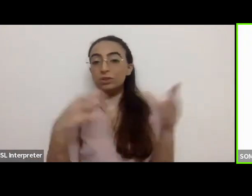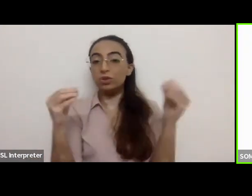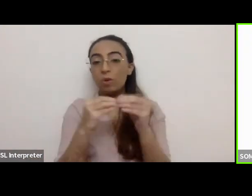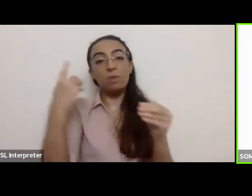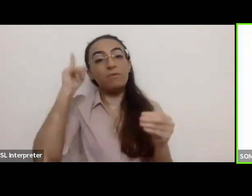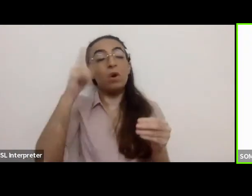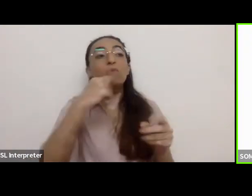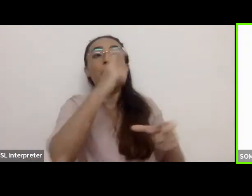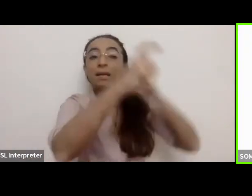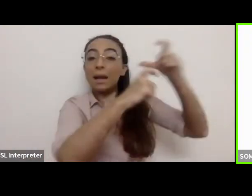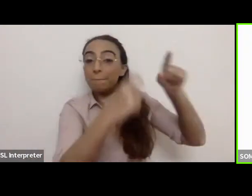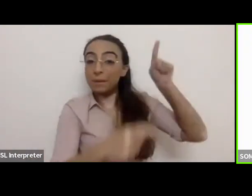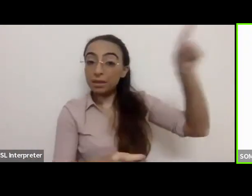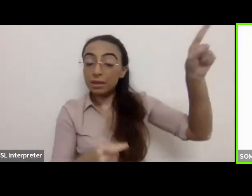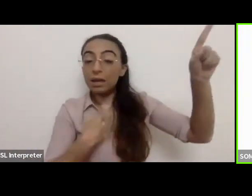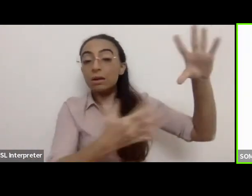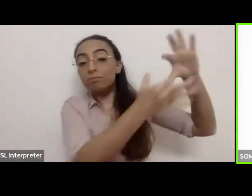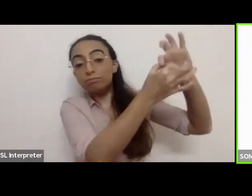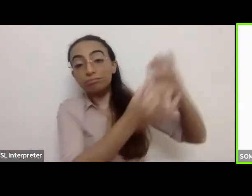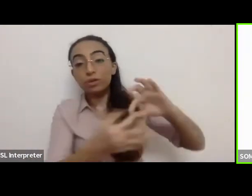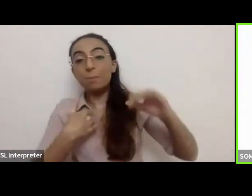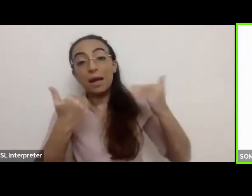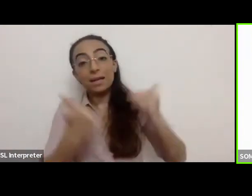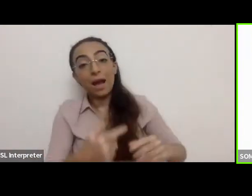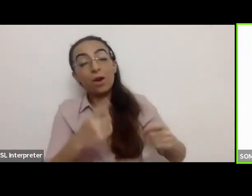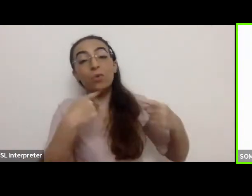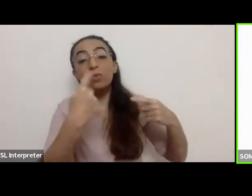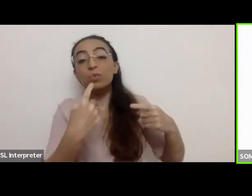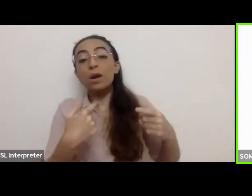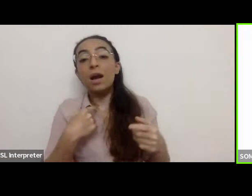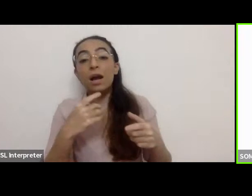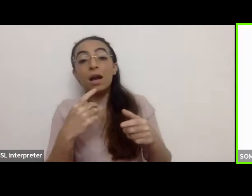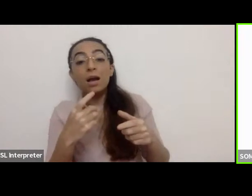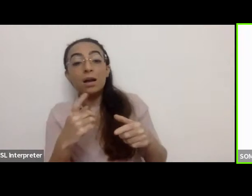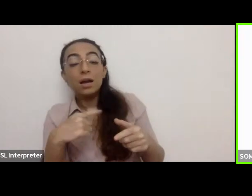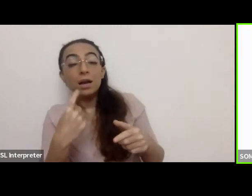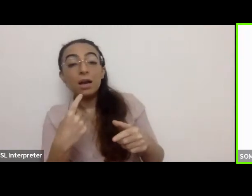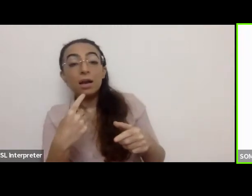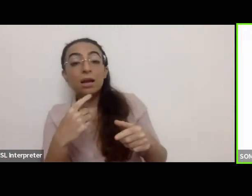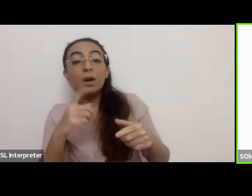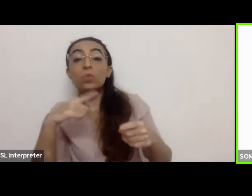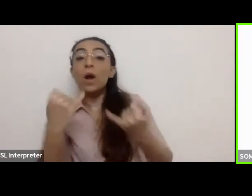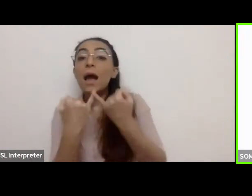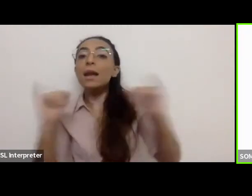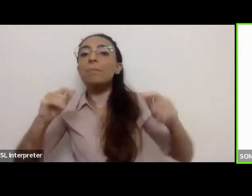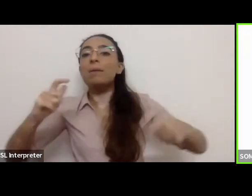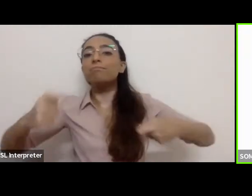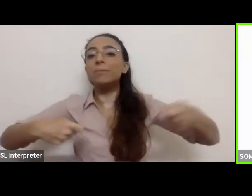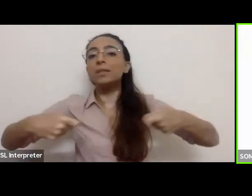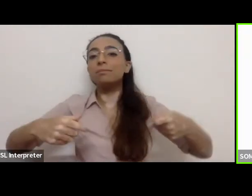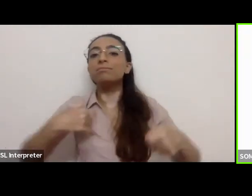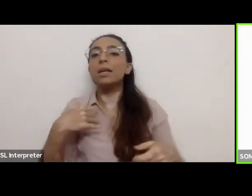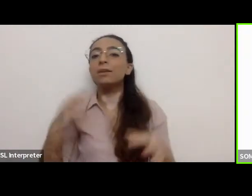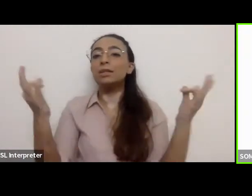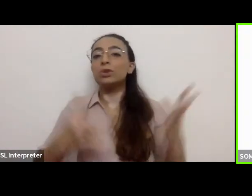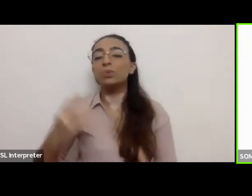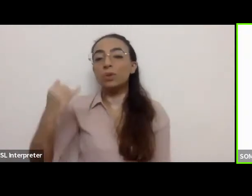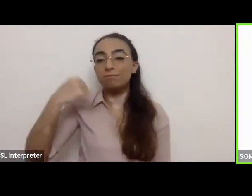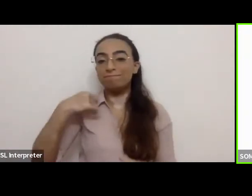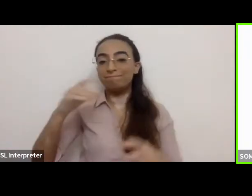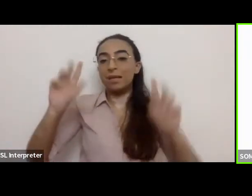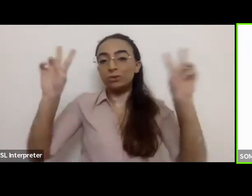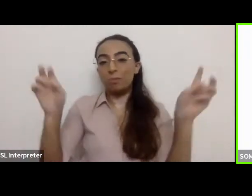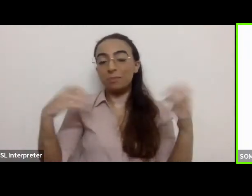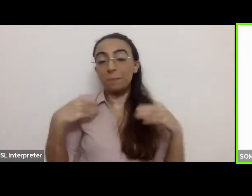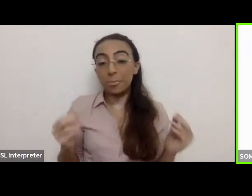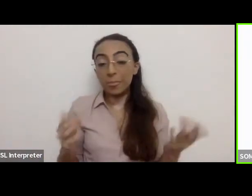employers, this year we introduced the entrepreneur. And I think self-employment to us is a